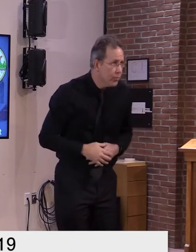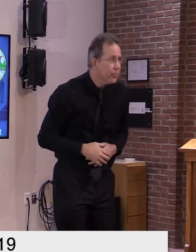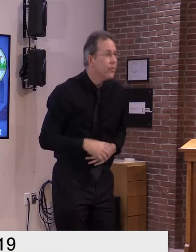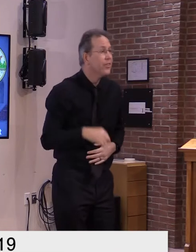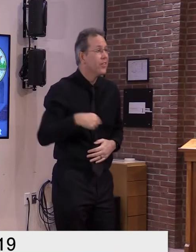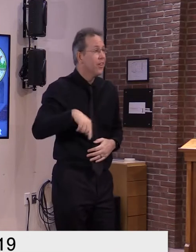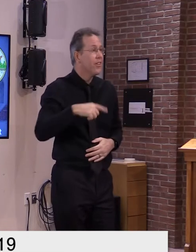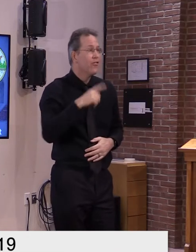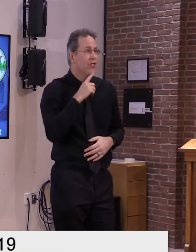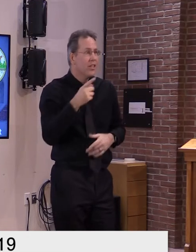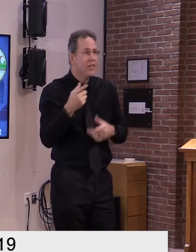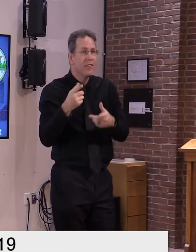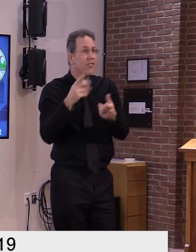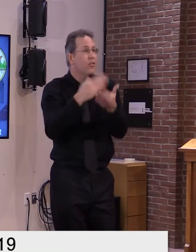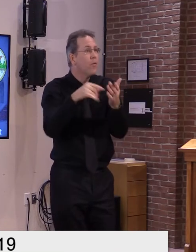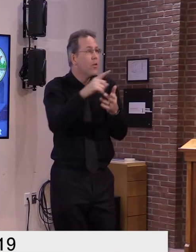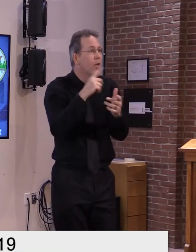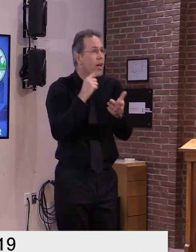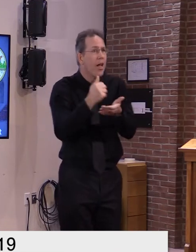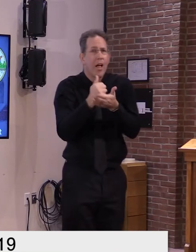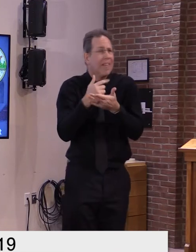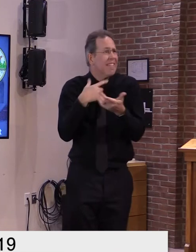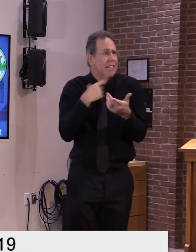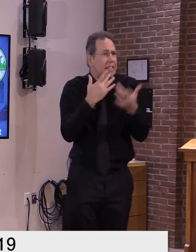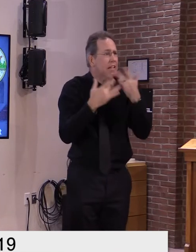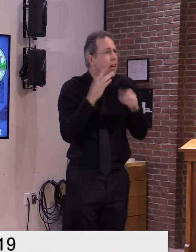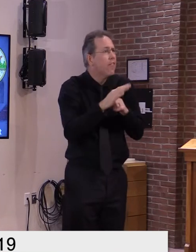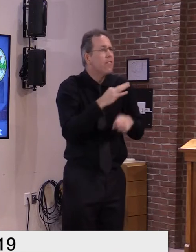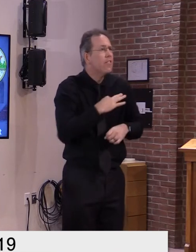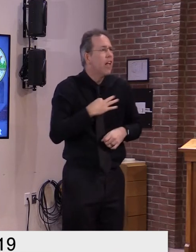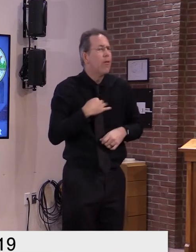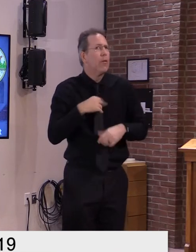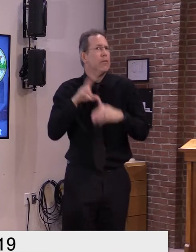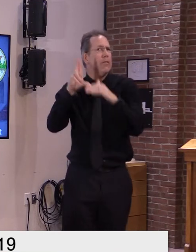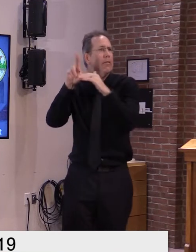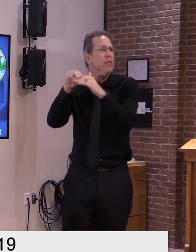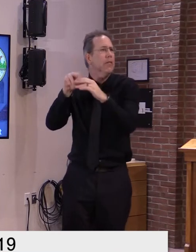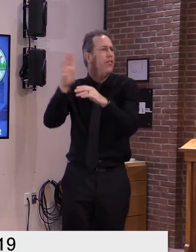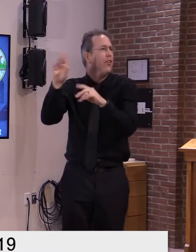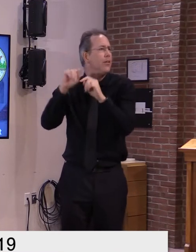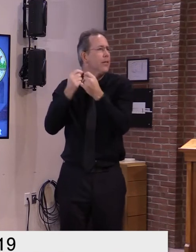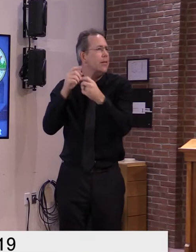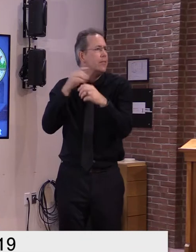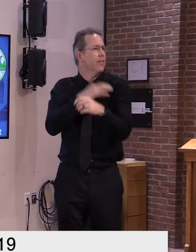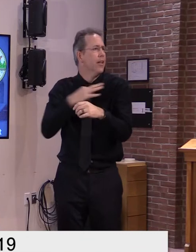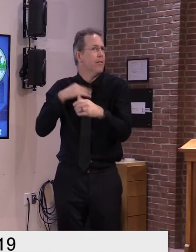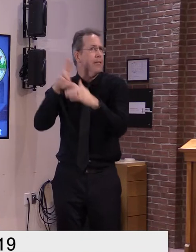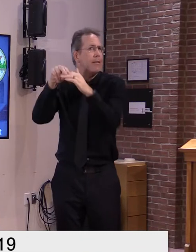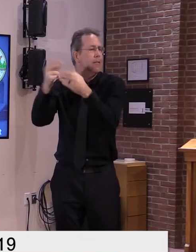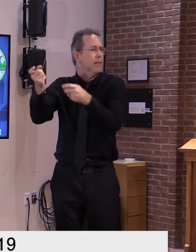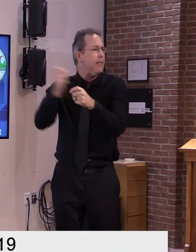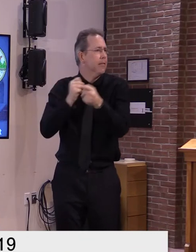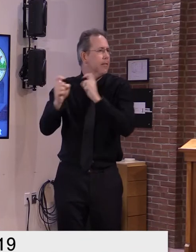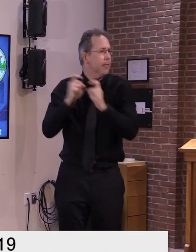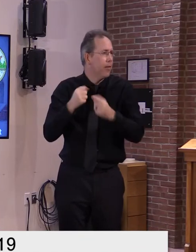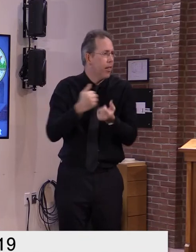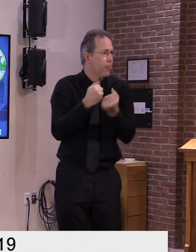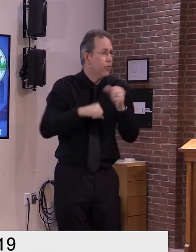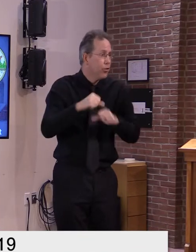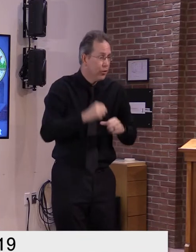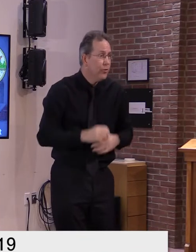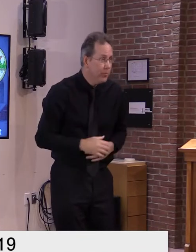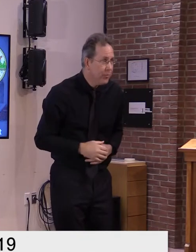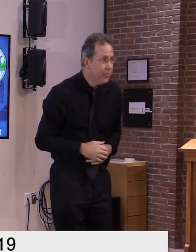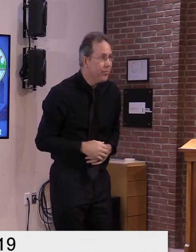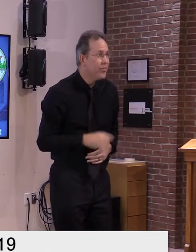to vet thousands of applications from businesses seeking financial relief. I can tell you what kept us all going